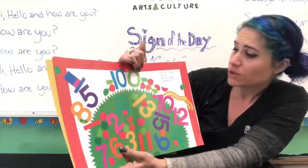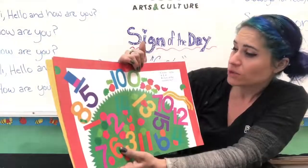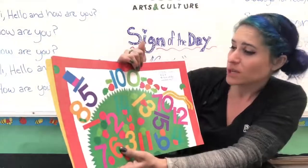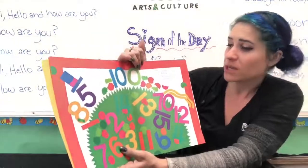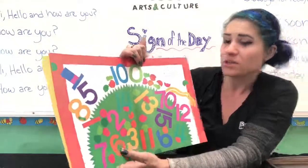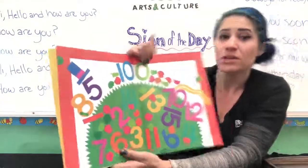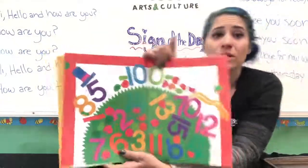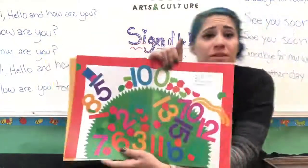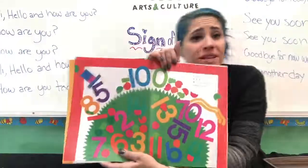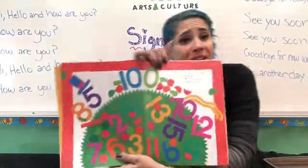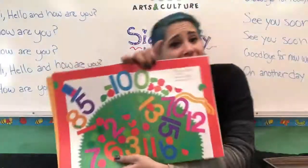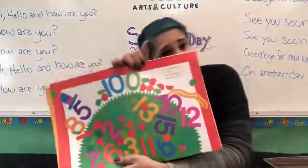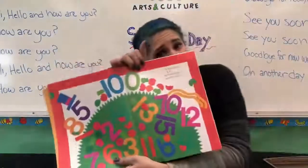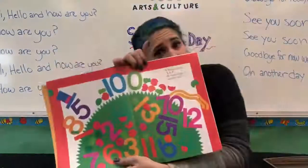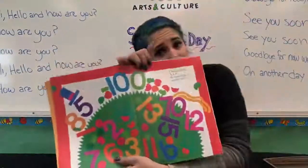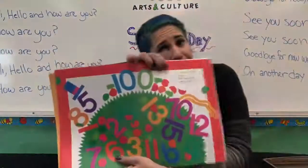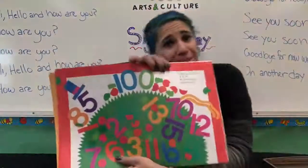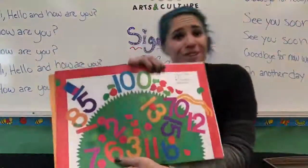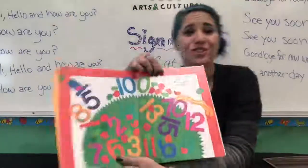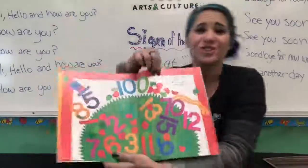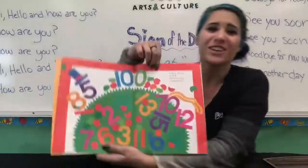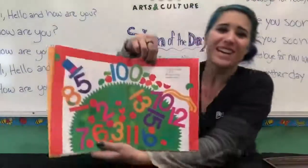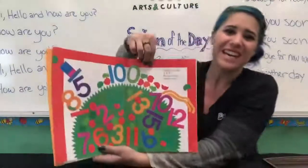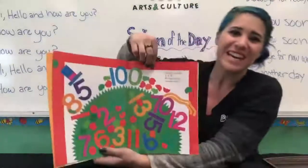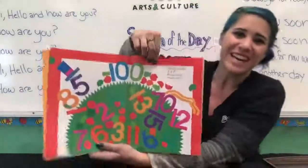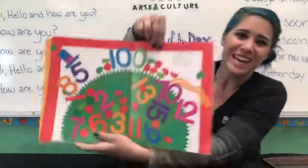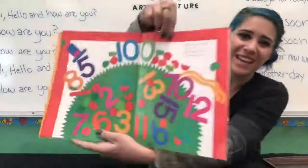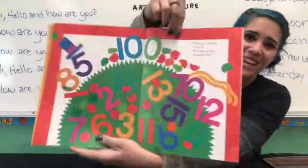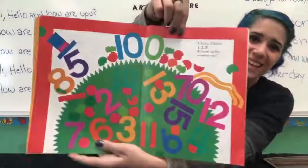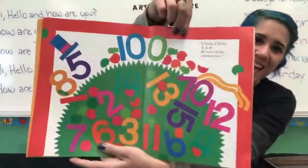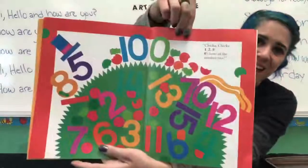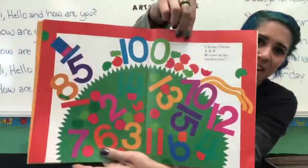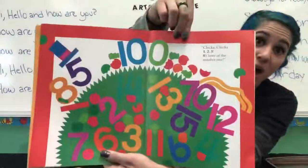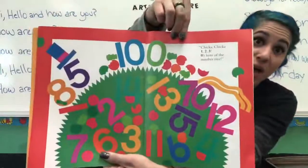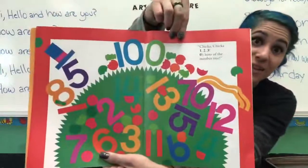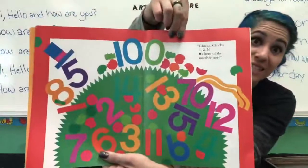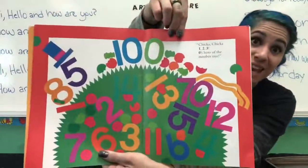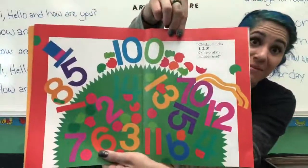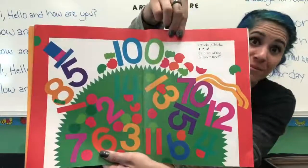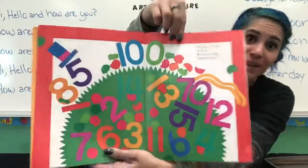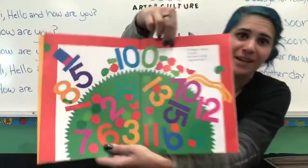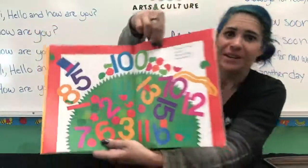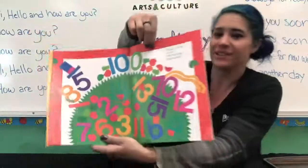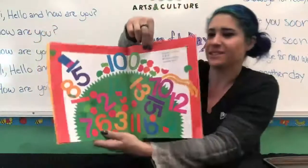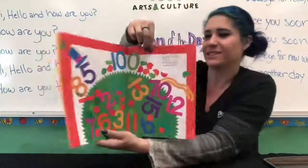1, 2, 3. Zero's the hero of the tree. Look at that. Look at all those numbers.